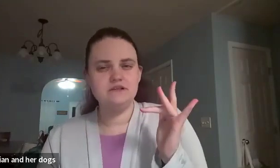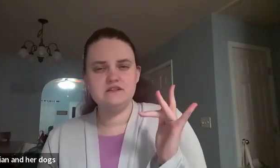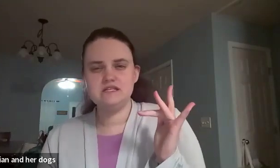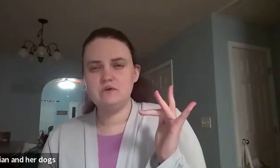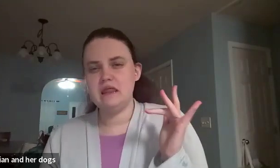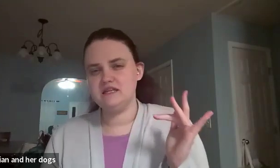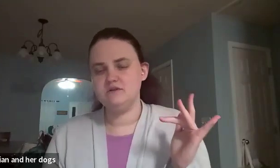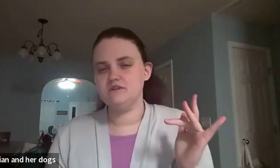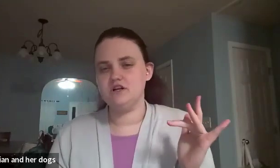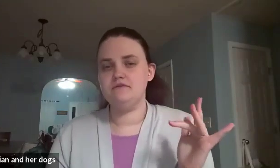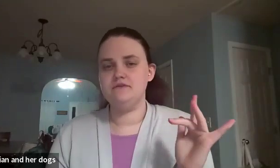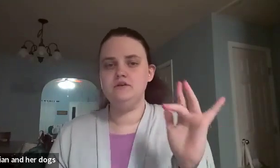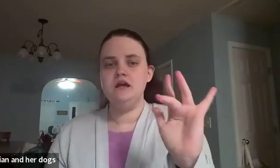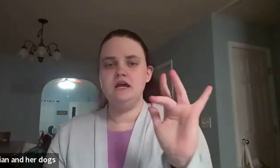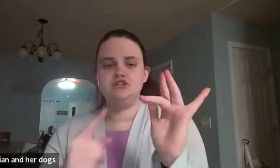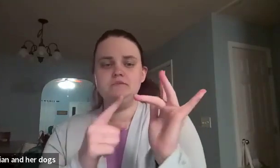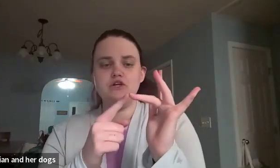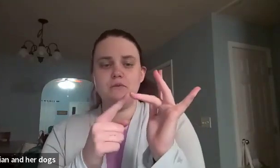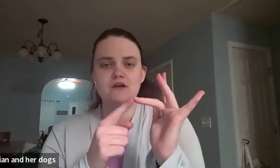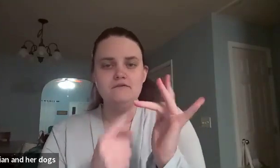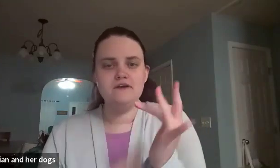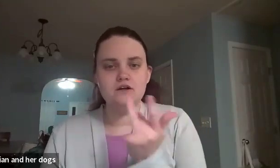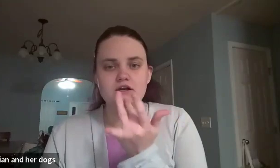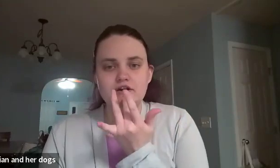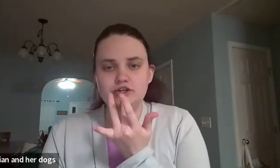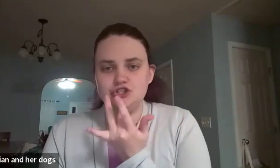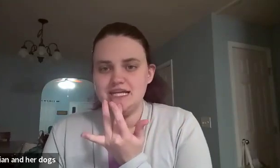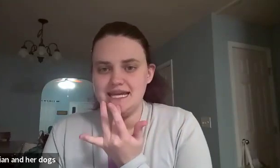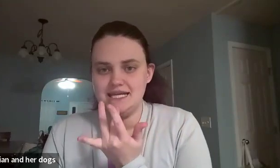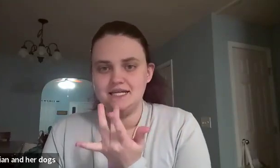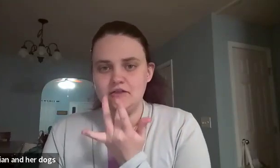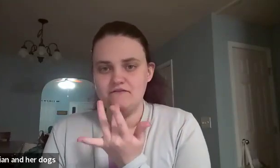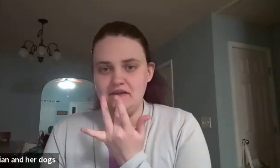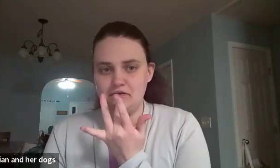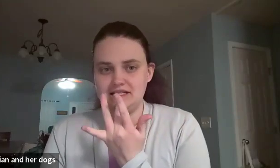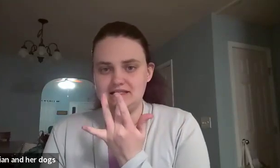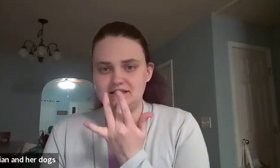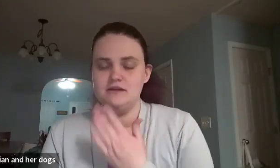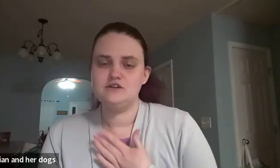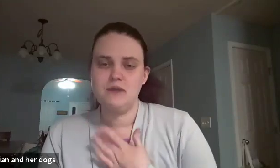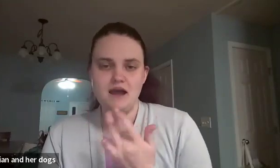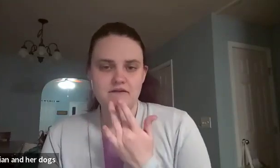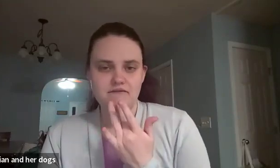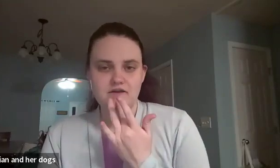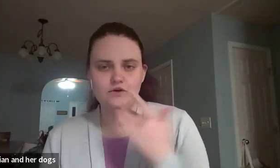think we did this one last week when we talked about food. It's going to be your middle finger is on your chin. Favorite. My